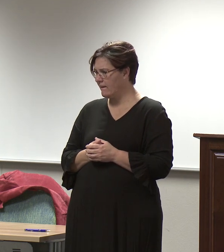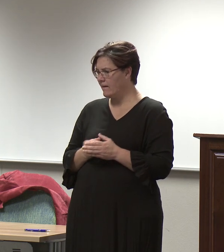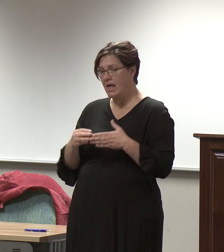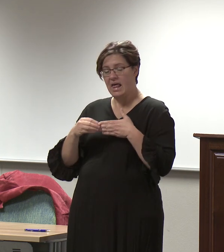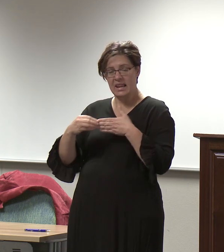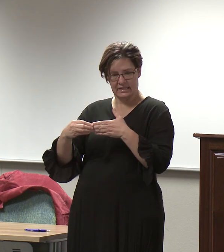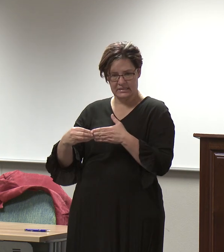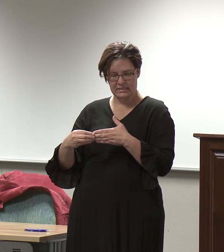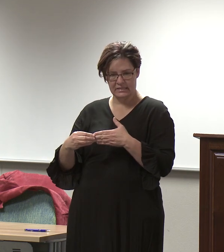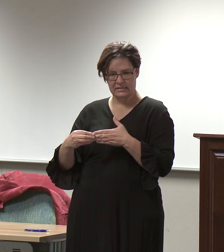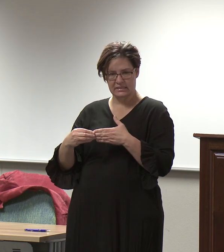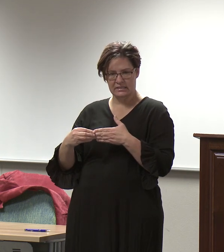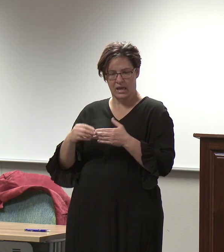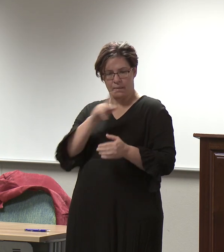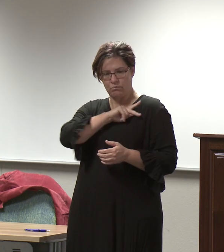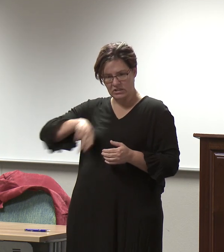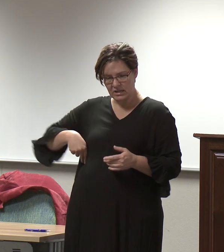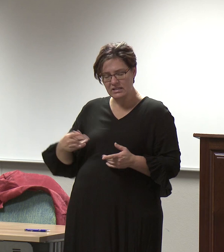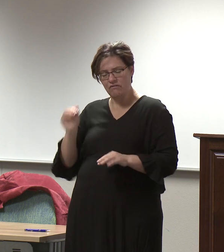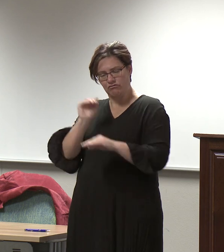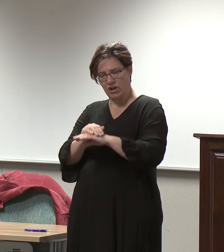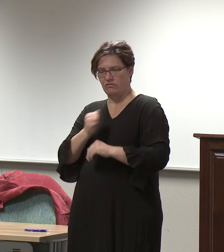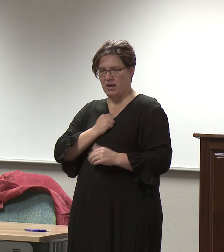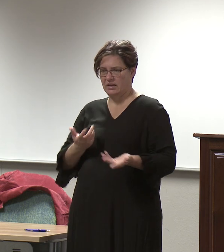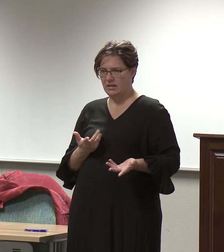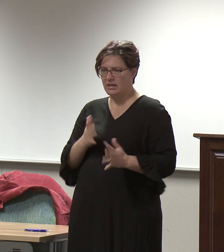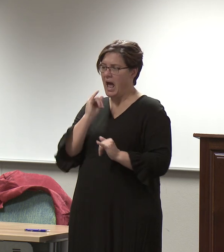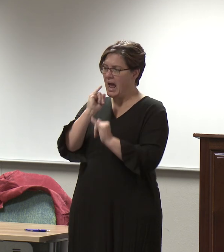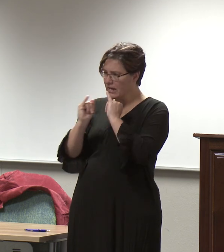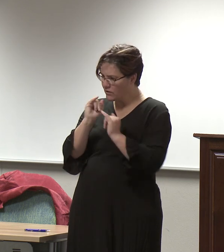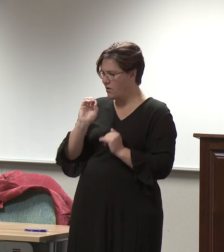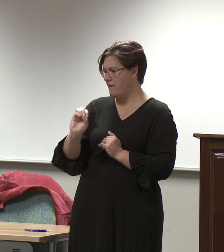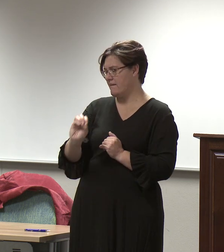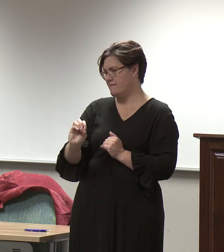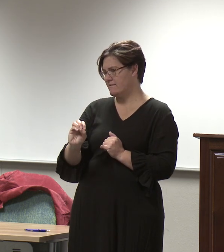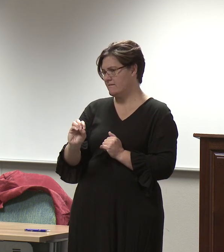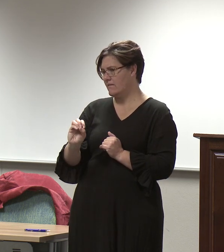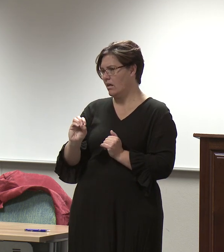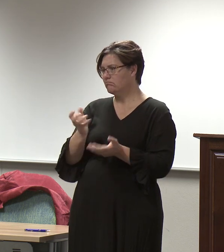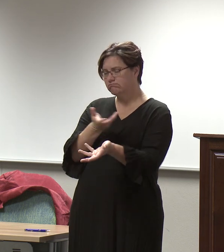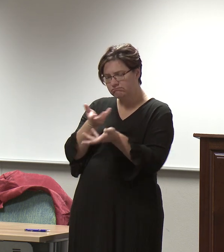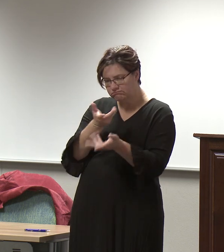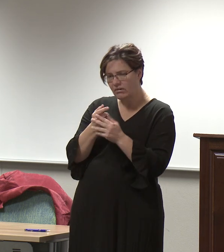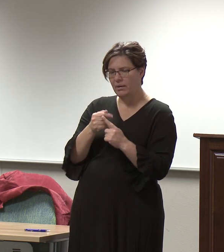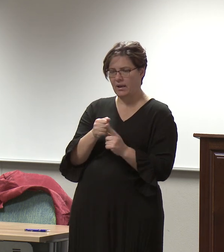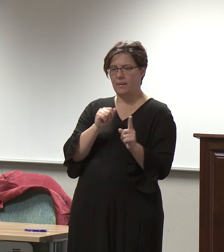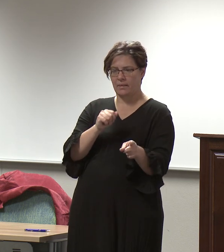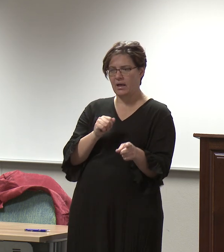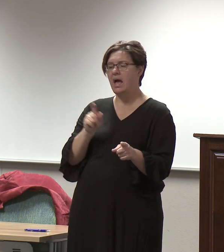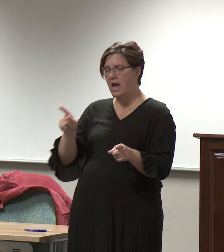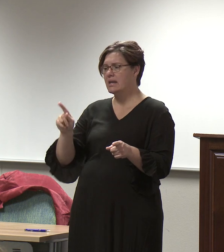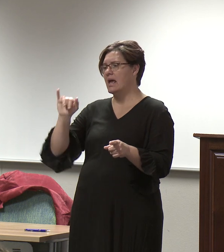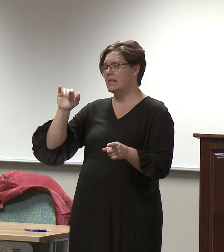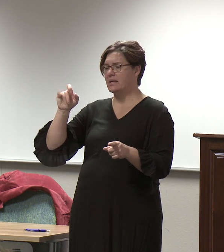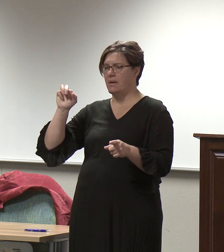of that, the president, is a dear friend of mine. In fact, there is an interview, a conversation between myself and Elizabeth